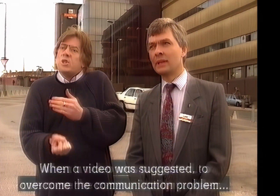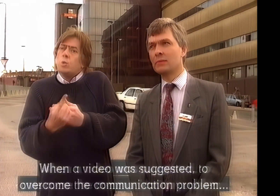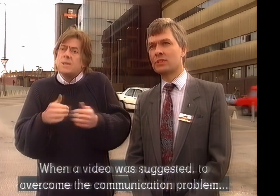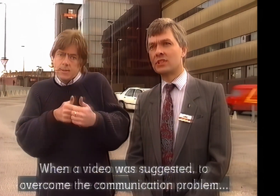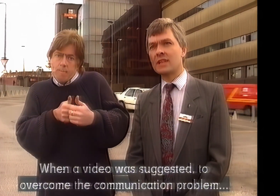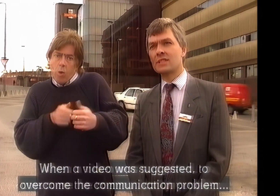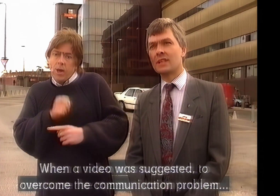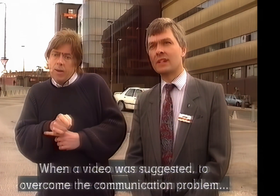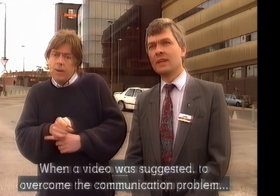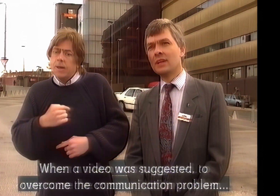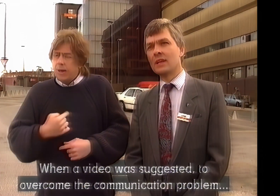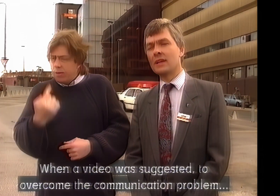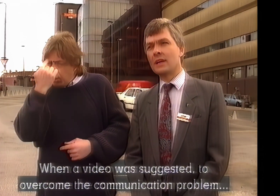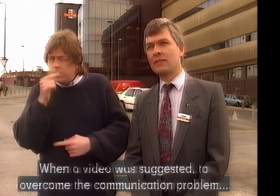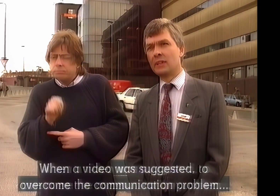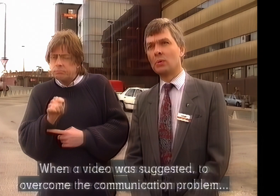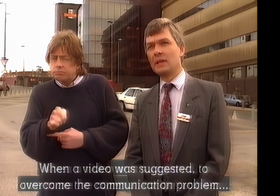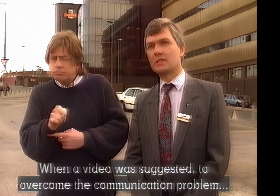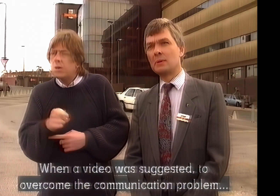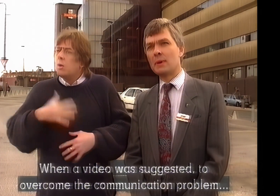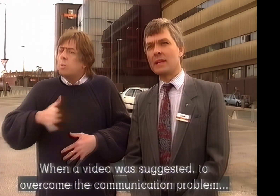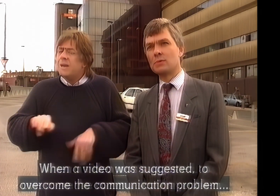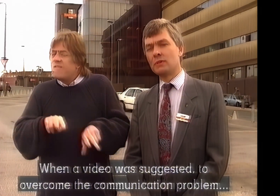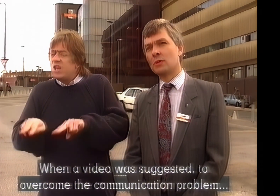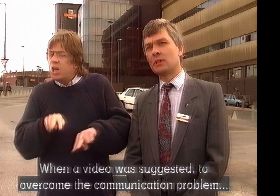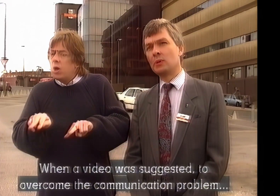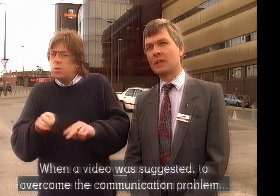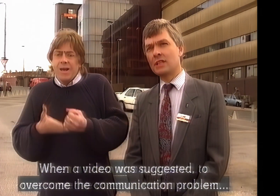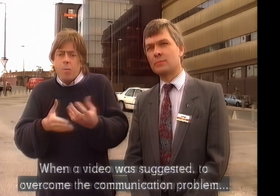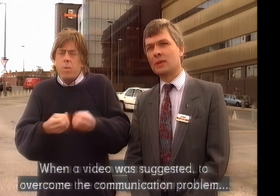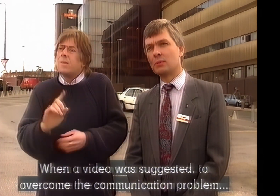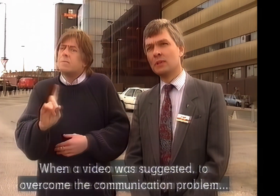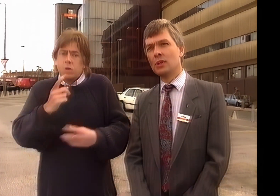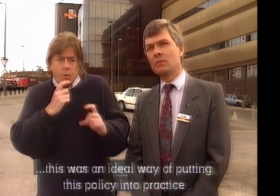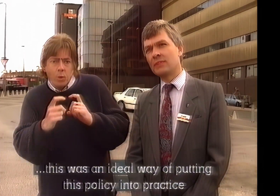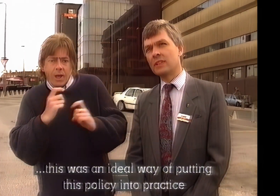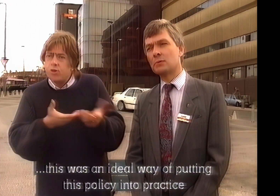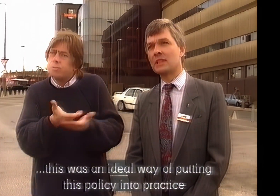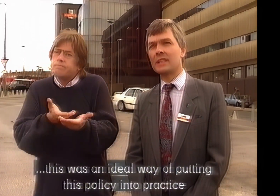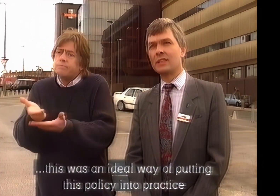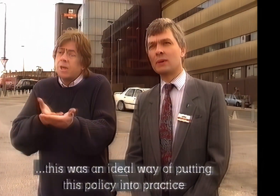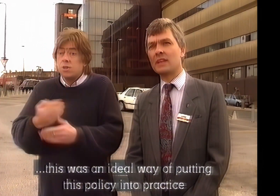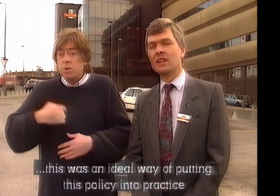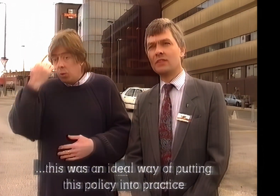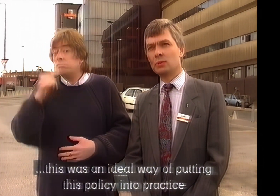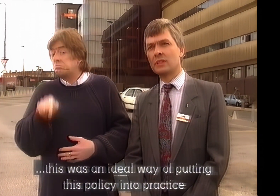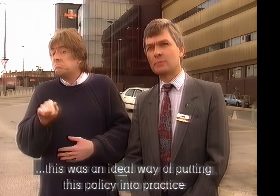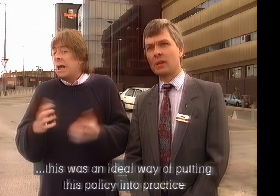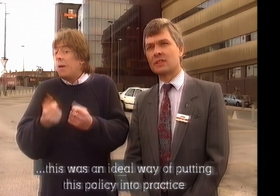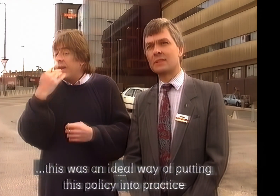was suggested that a video needed to be made to overcome the communication problem, we felt this was an ideal way of putting this policy into